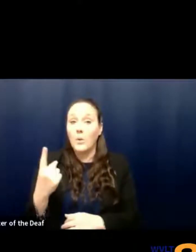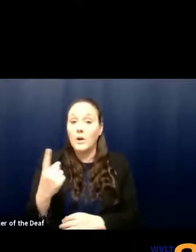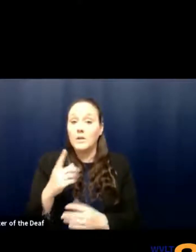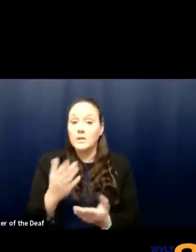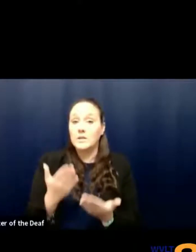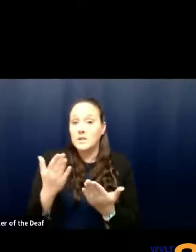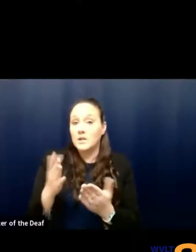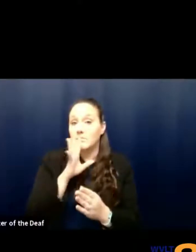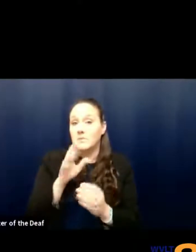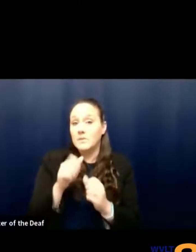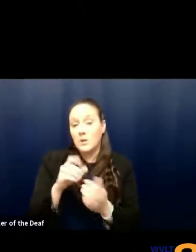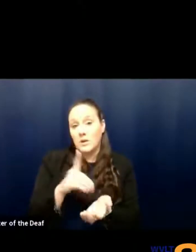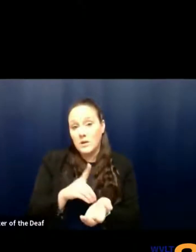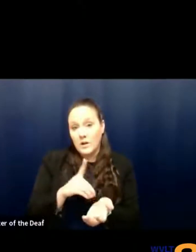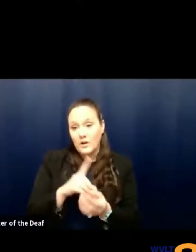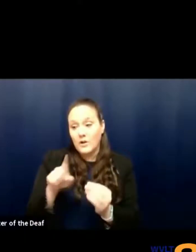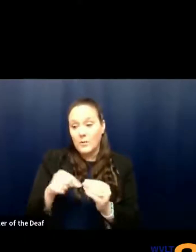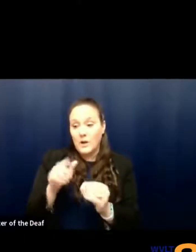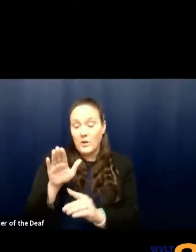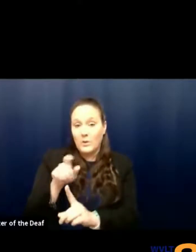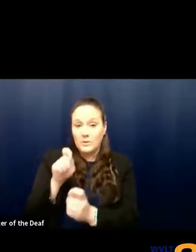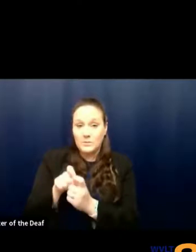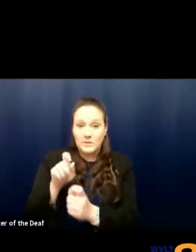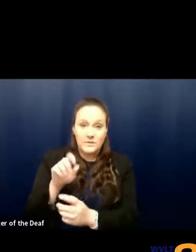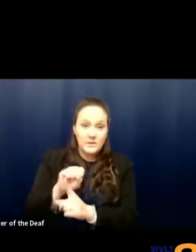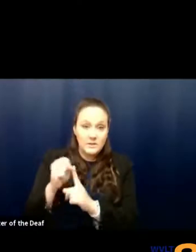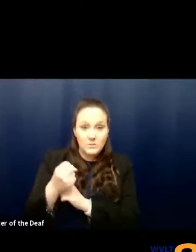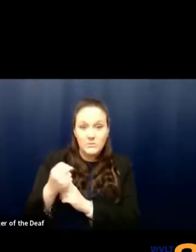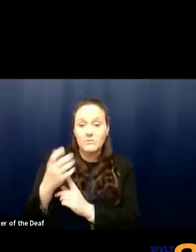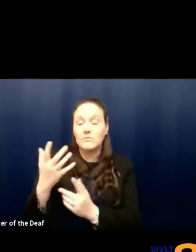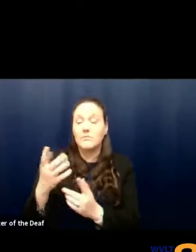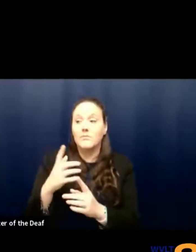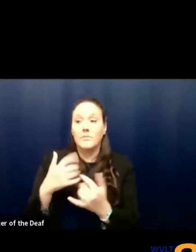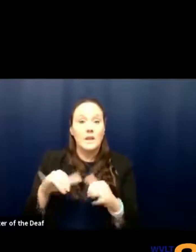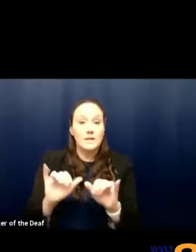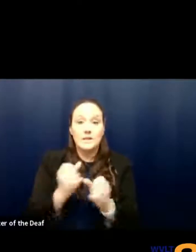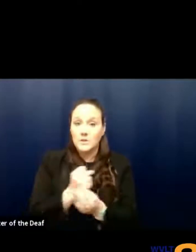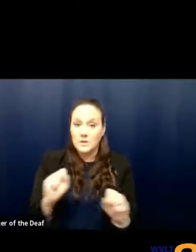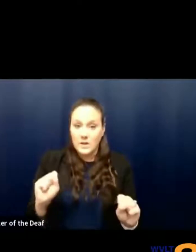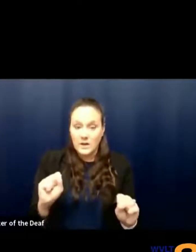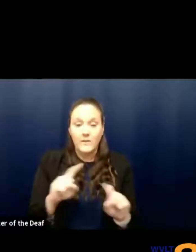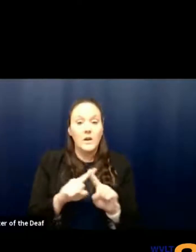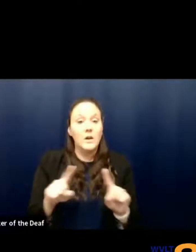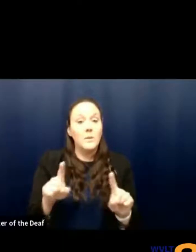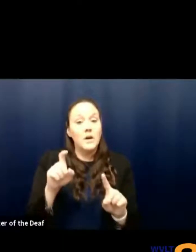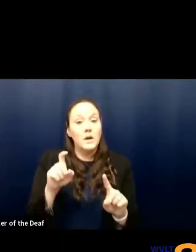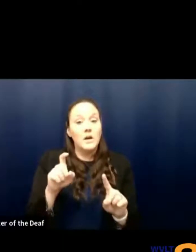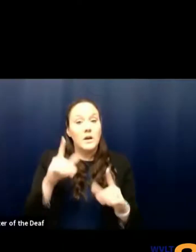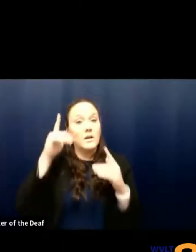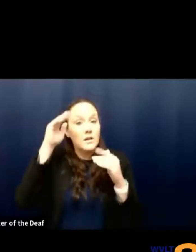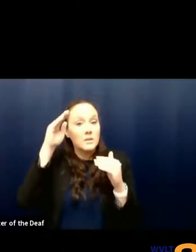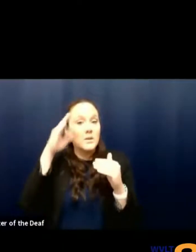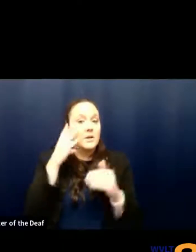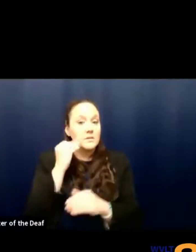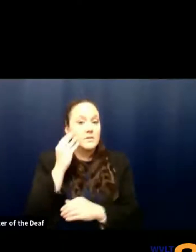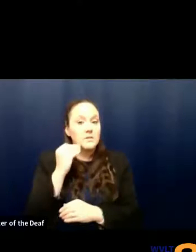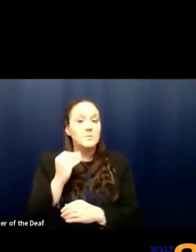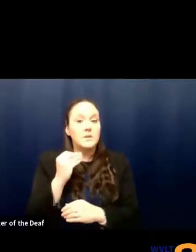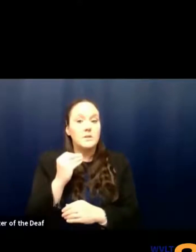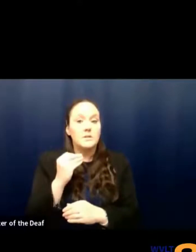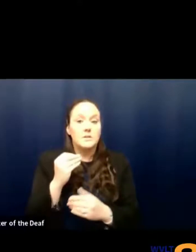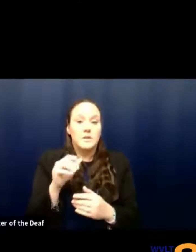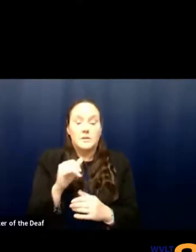your provider about your specific situation and circumstances. It is still safe, but you should expect to experience a robust immune